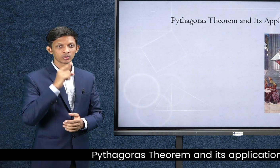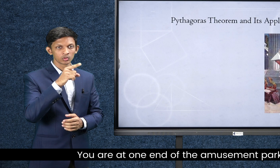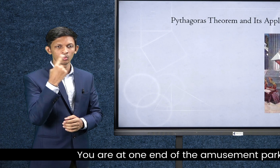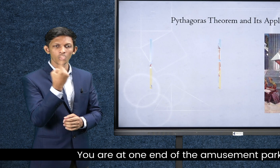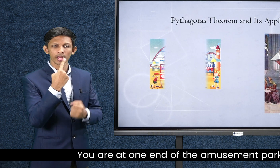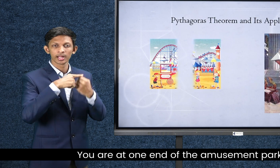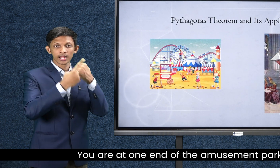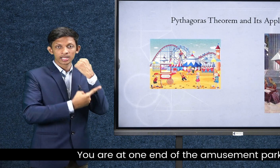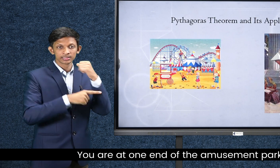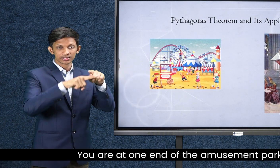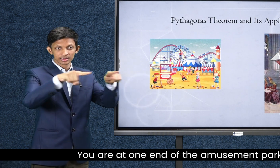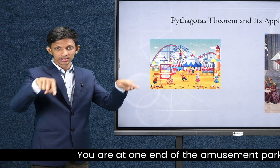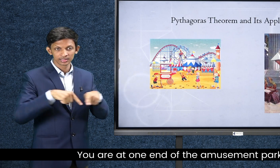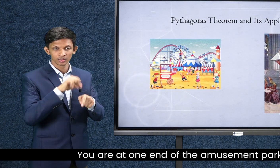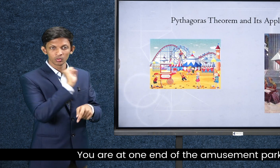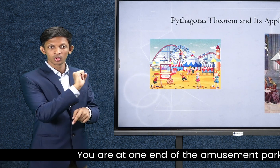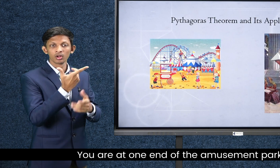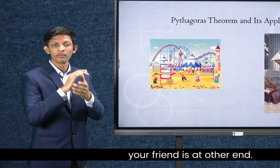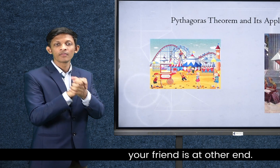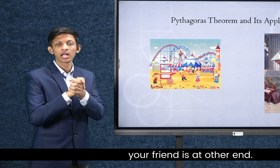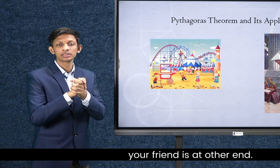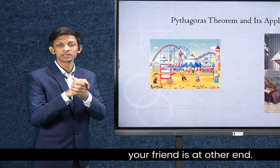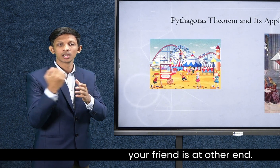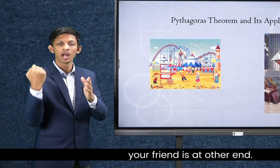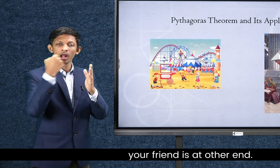You are at one end of the amusement park and your friend is at other end.